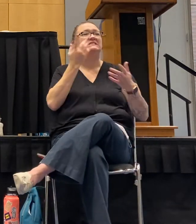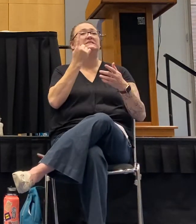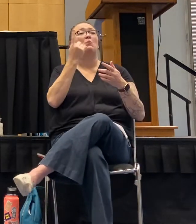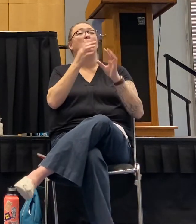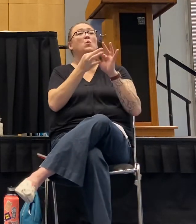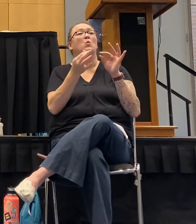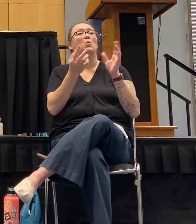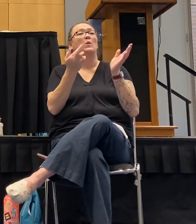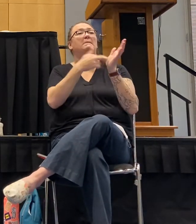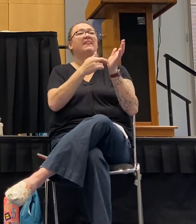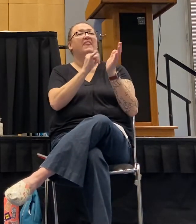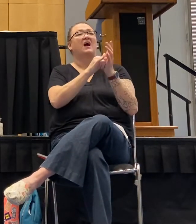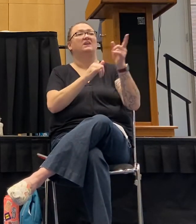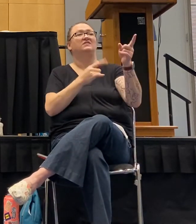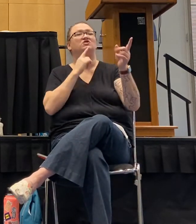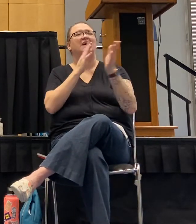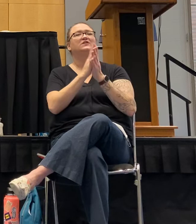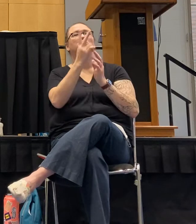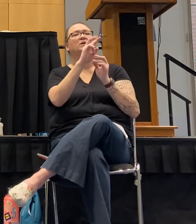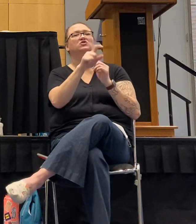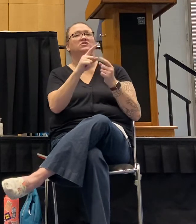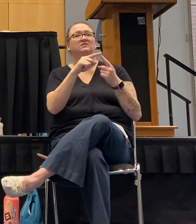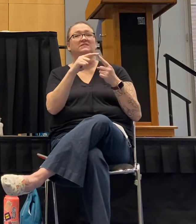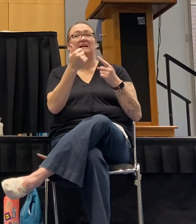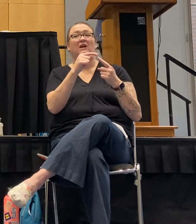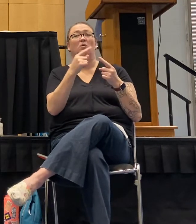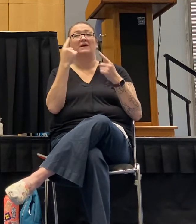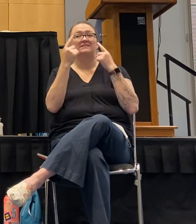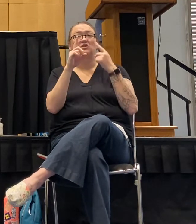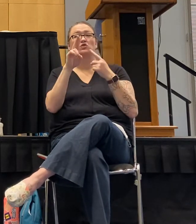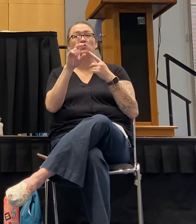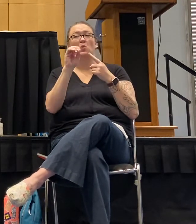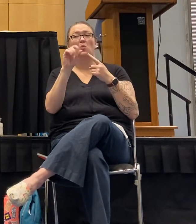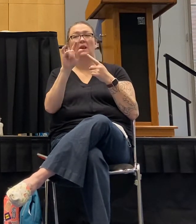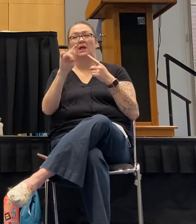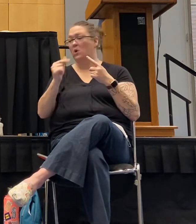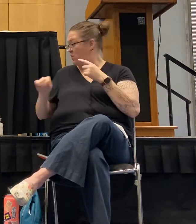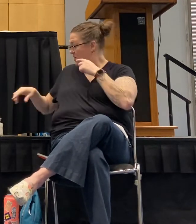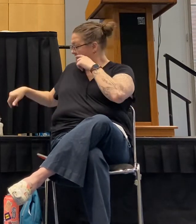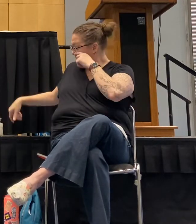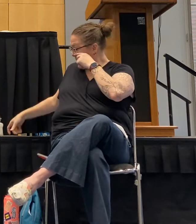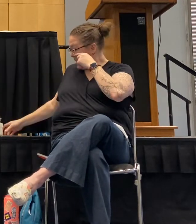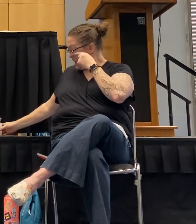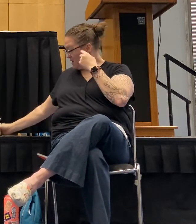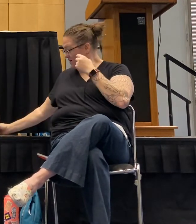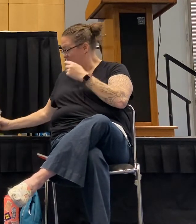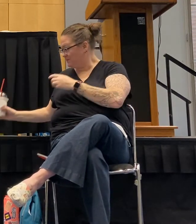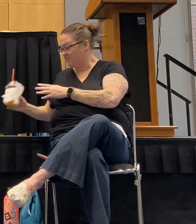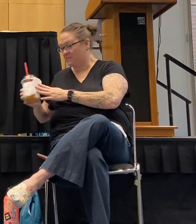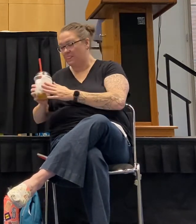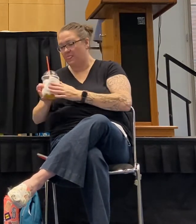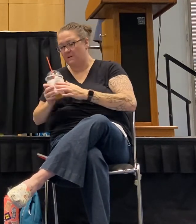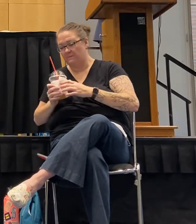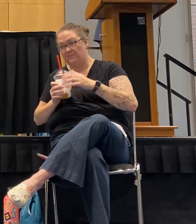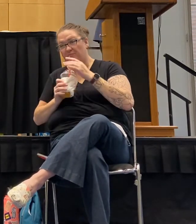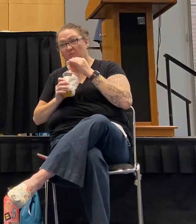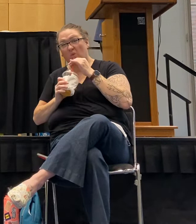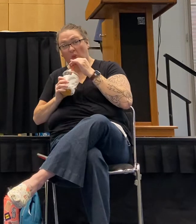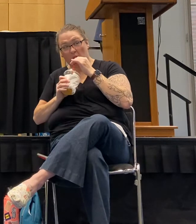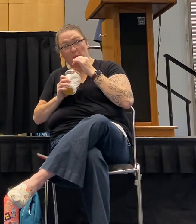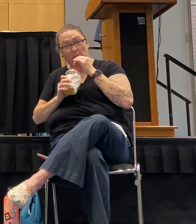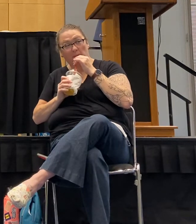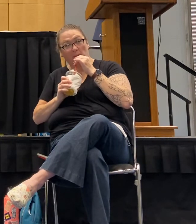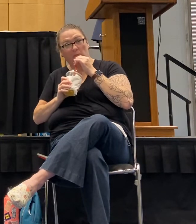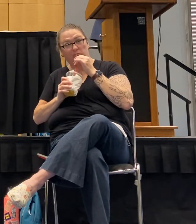Oh, yeah, sorry, she asked two questions. First, did anyone consider Duolingo? And then two, what kind of IT support was needed to do